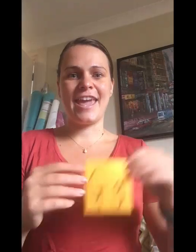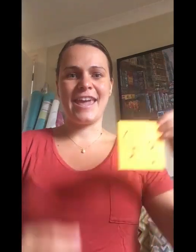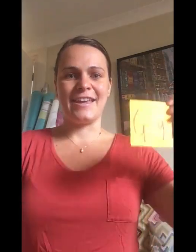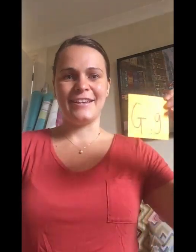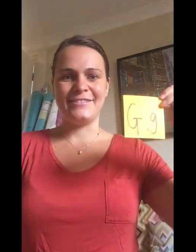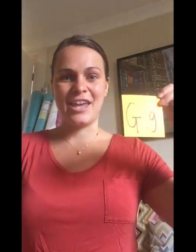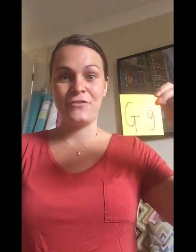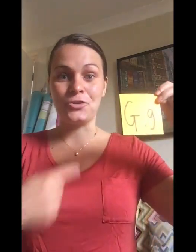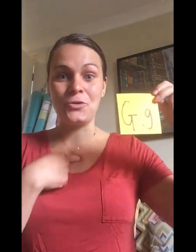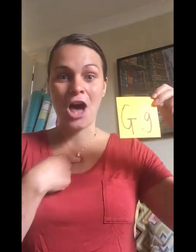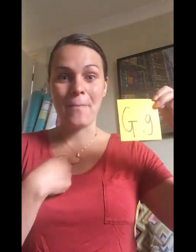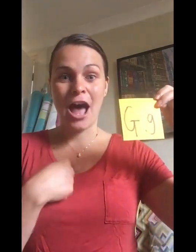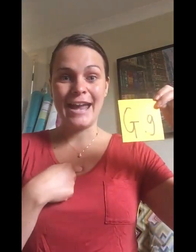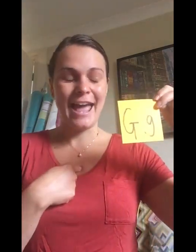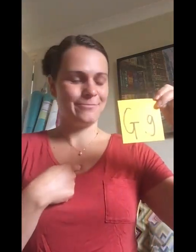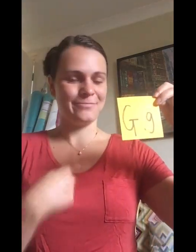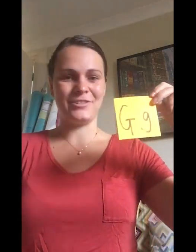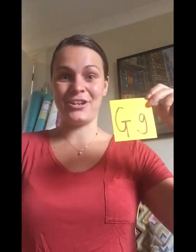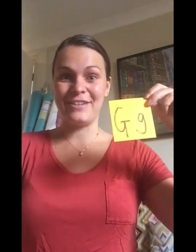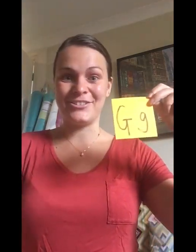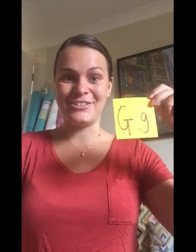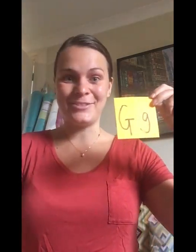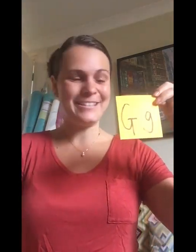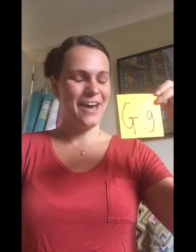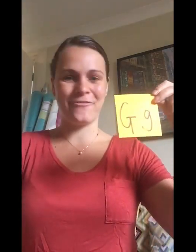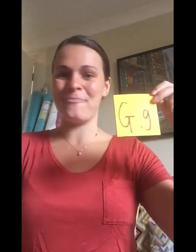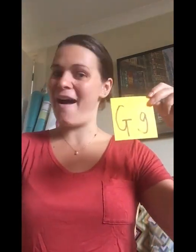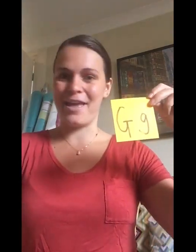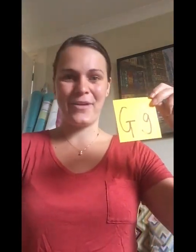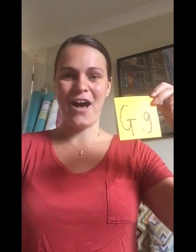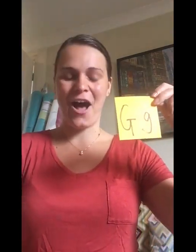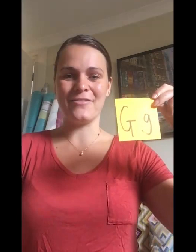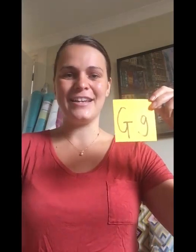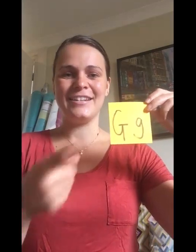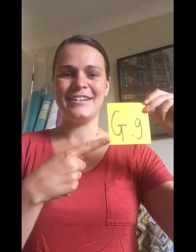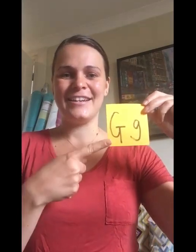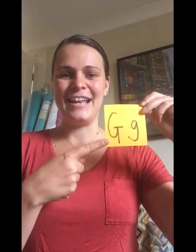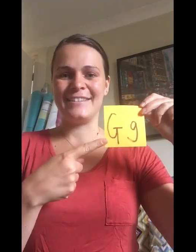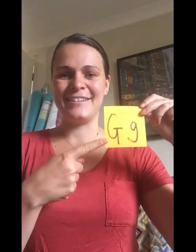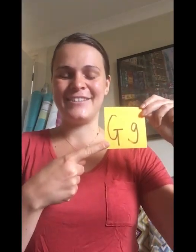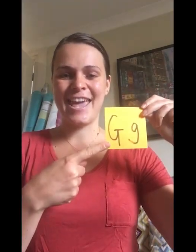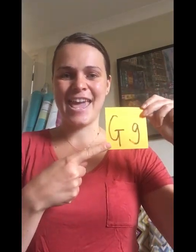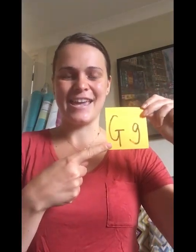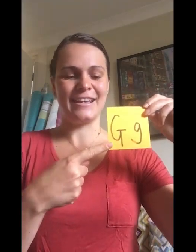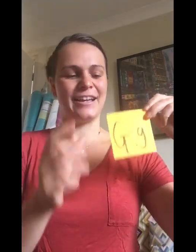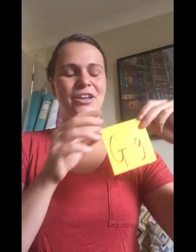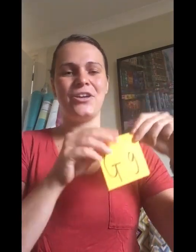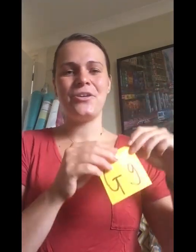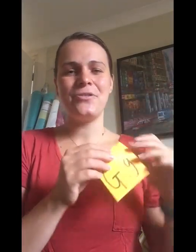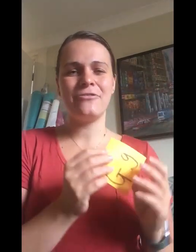G. G for Georgia, my name. Should have introduced myself, but here we are. Letter G. Who